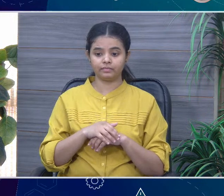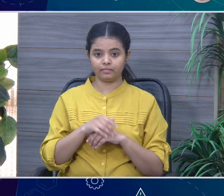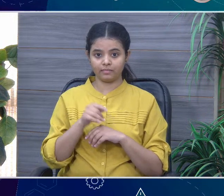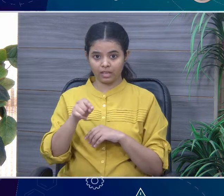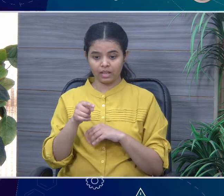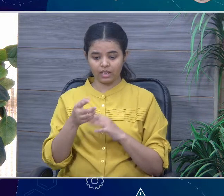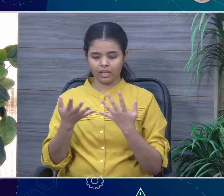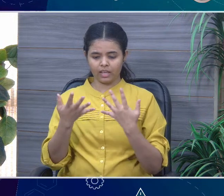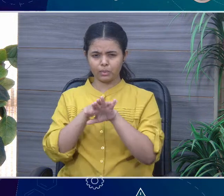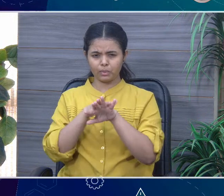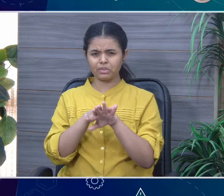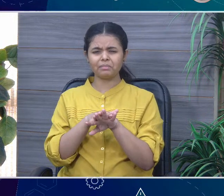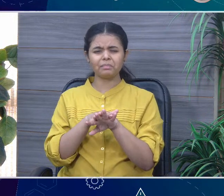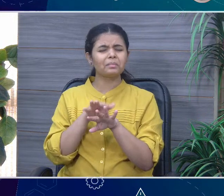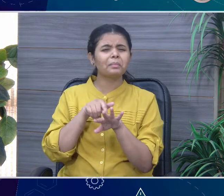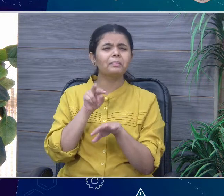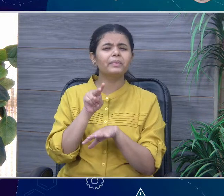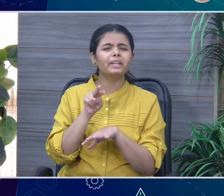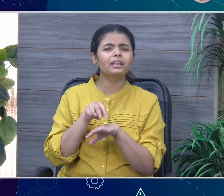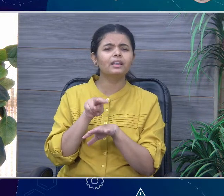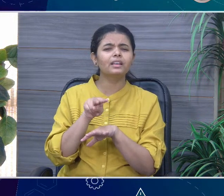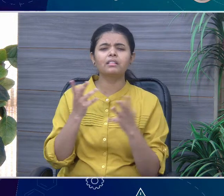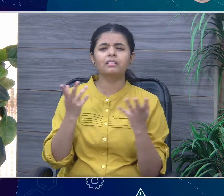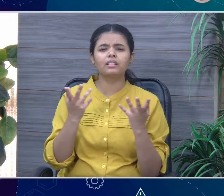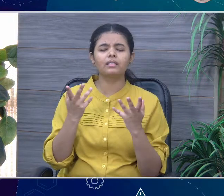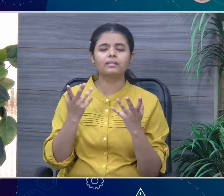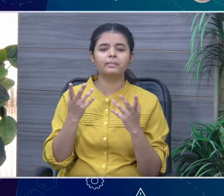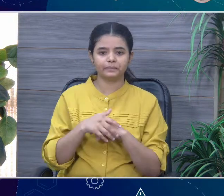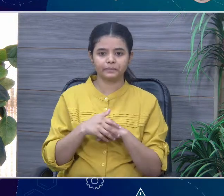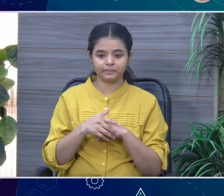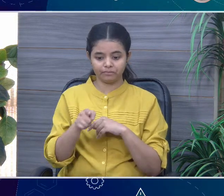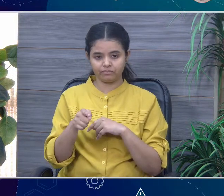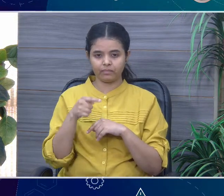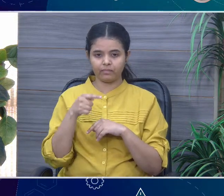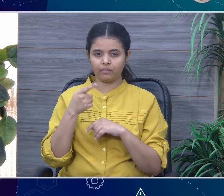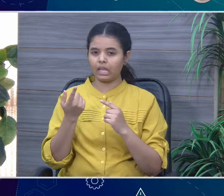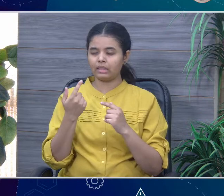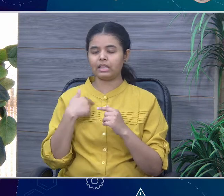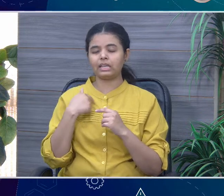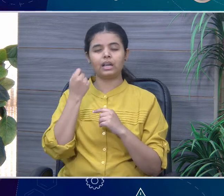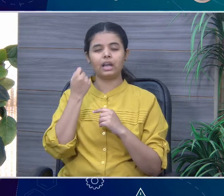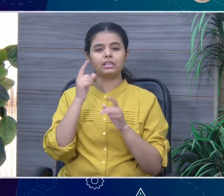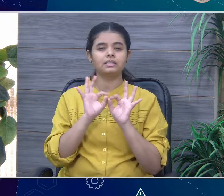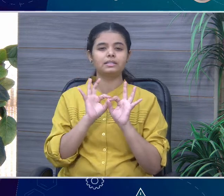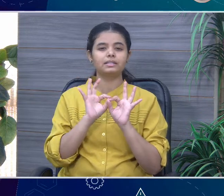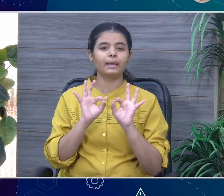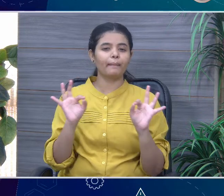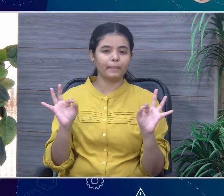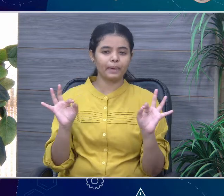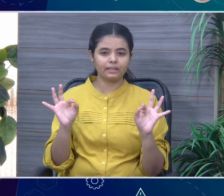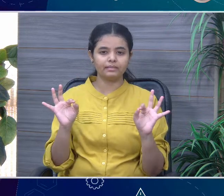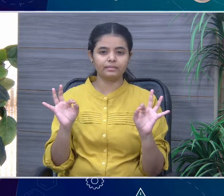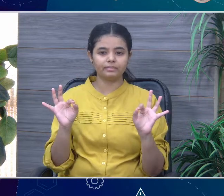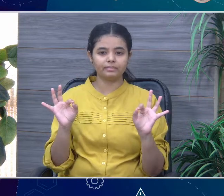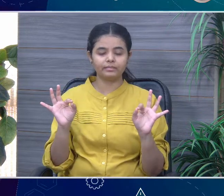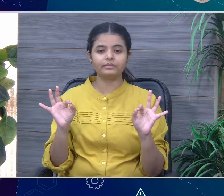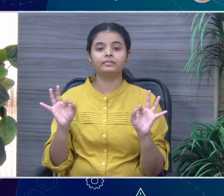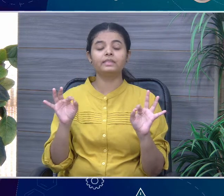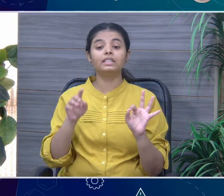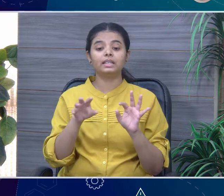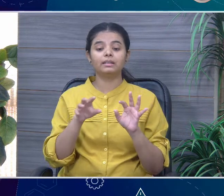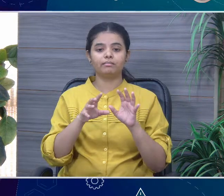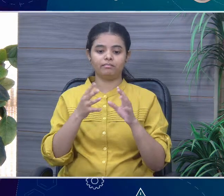idea of inclusion. Now, idea of inclusion, which is a very contemporary idea, is based on the idea of